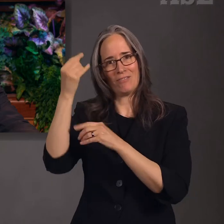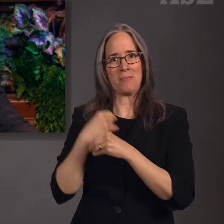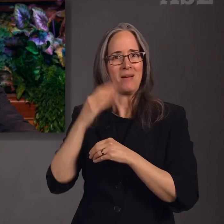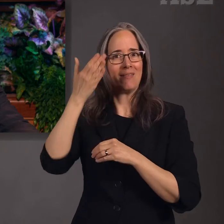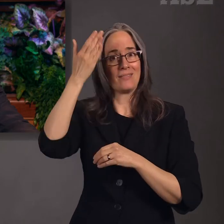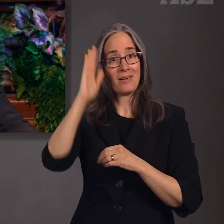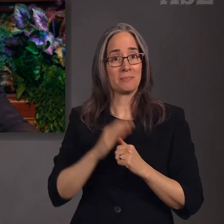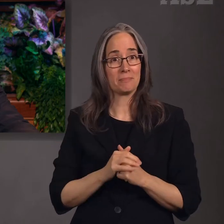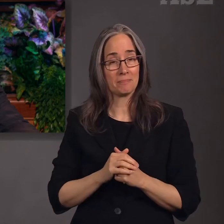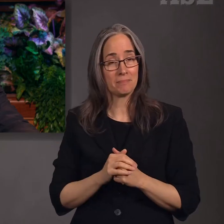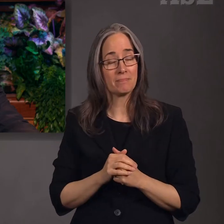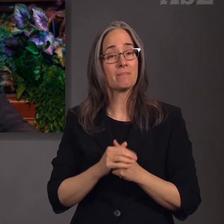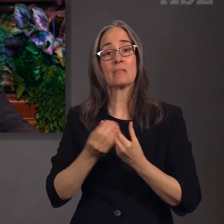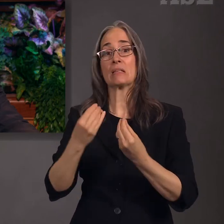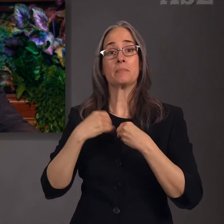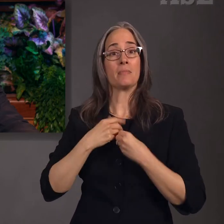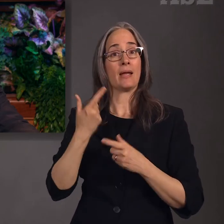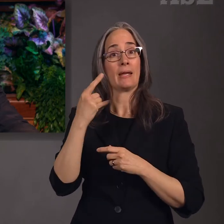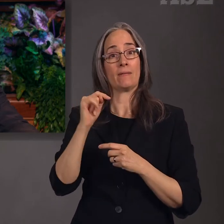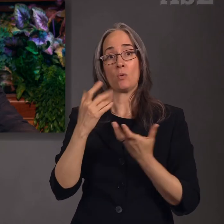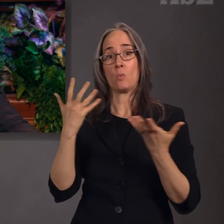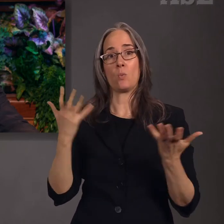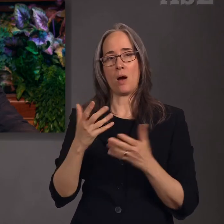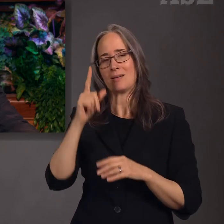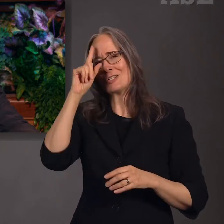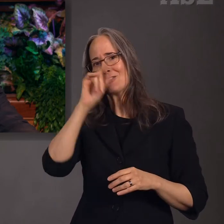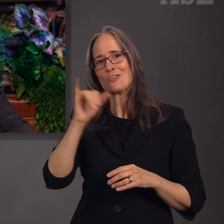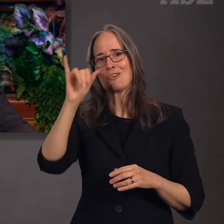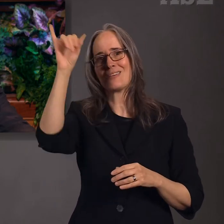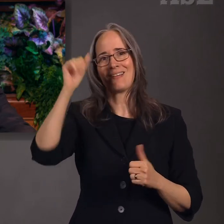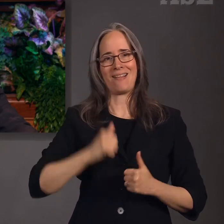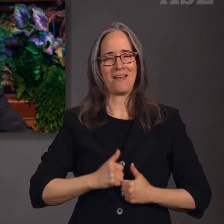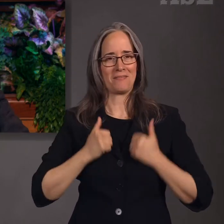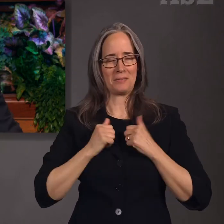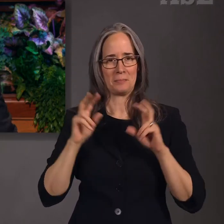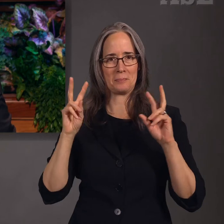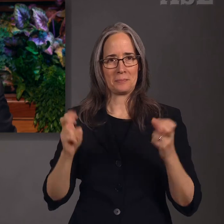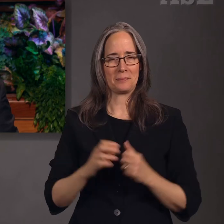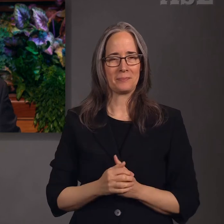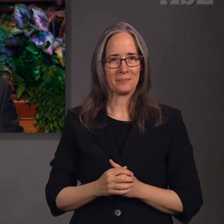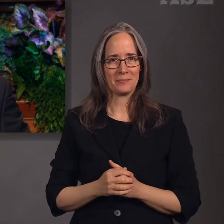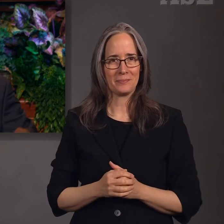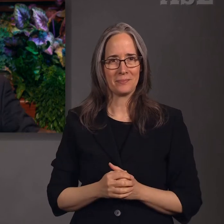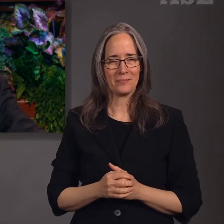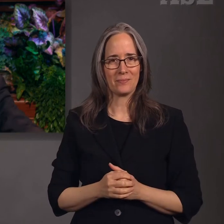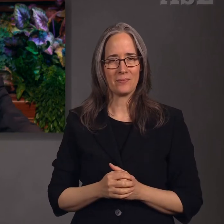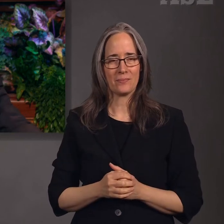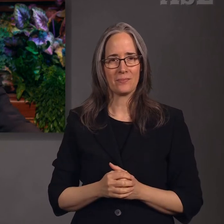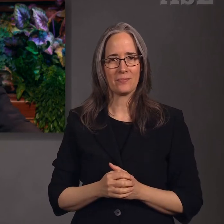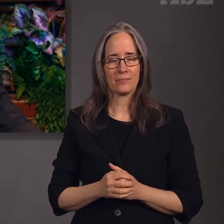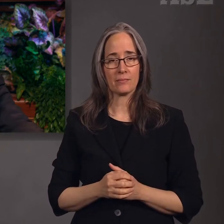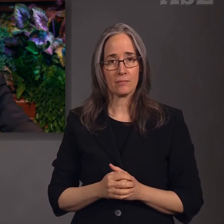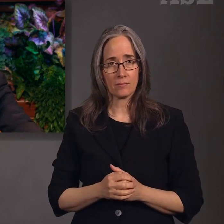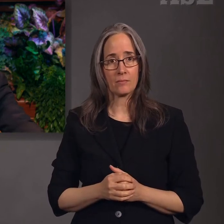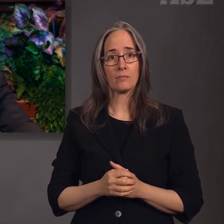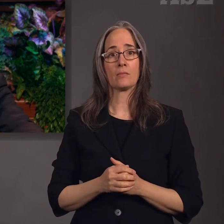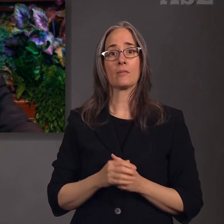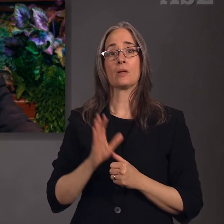that of eternal life, close quotes. God will not abandon His relationship